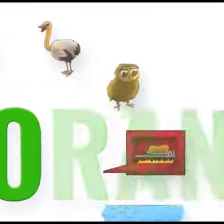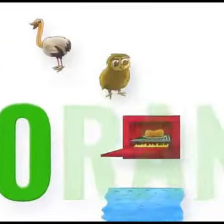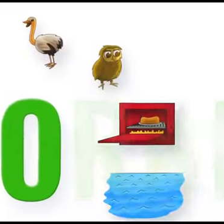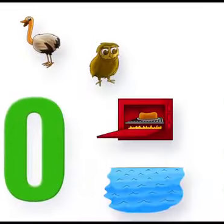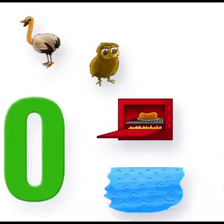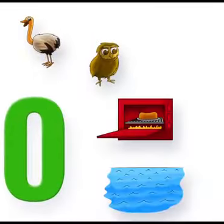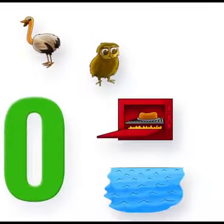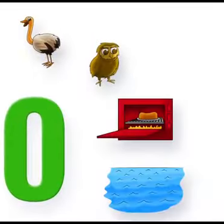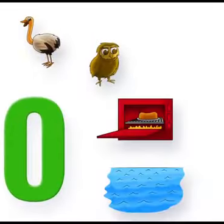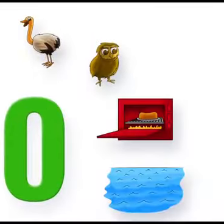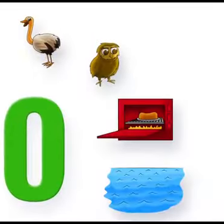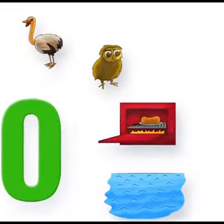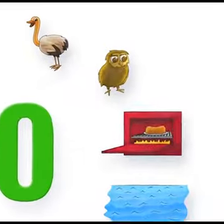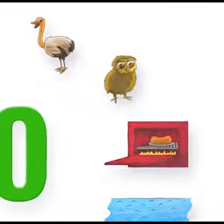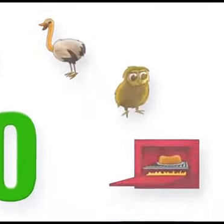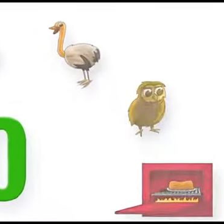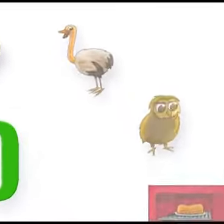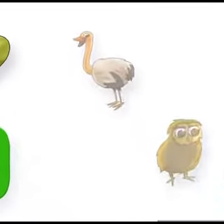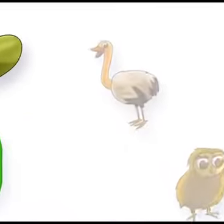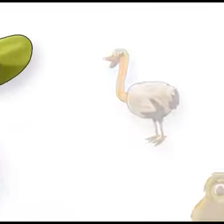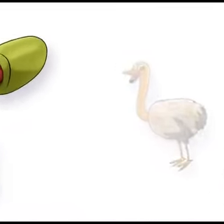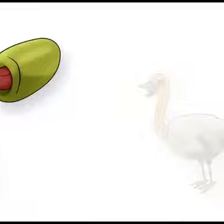Bye-bye!